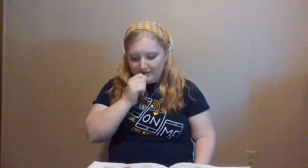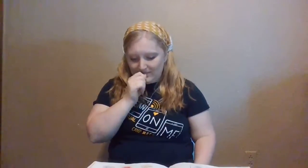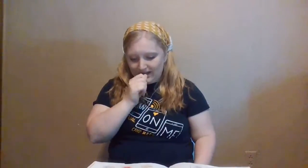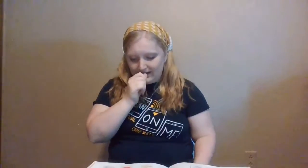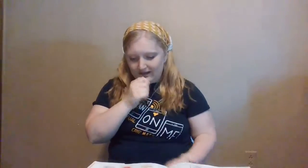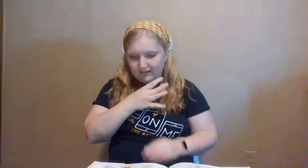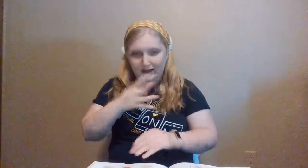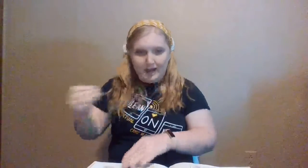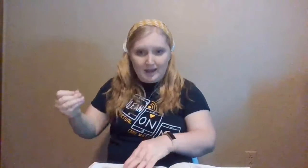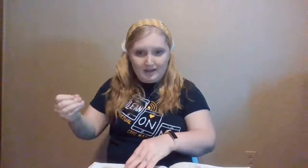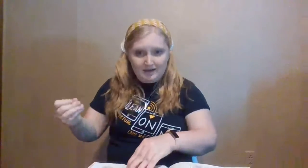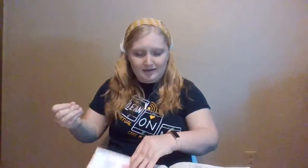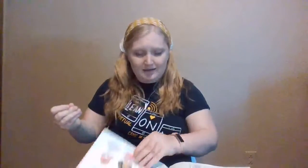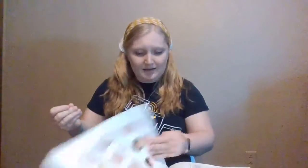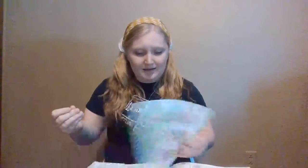some peanuts and